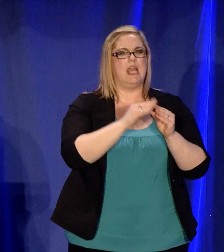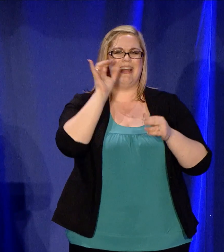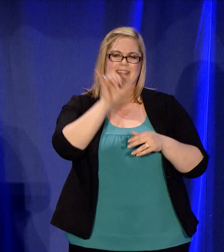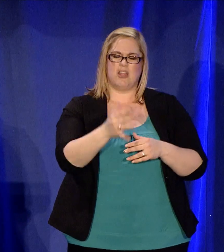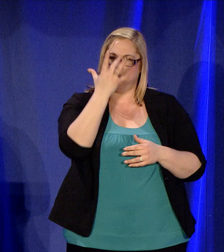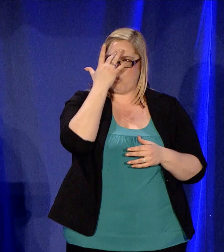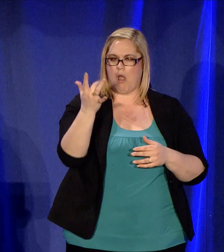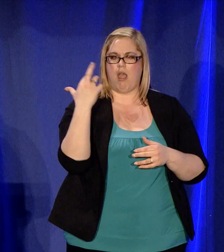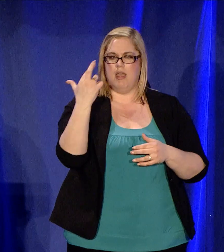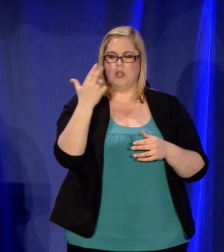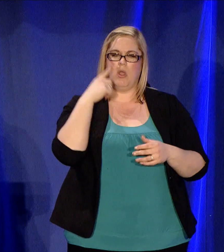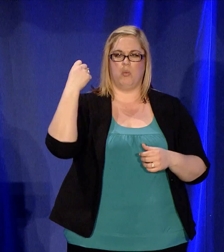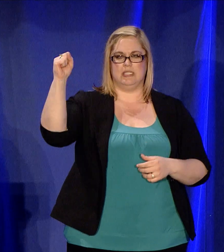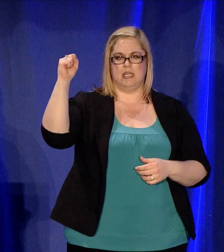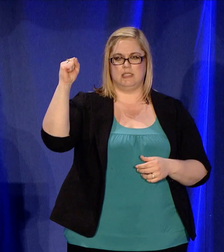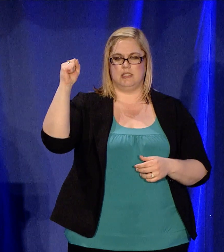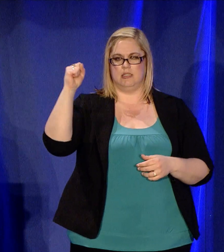that is why we resist.